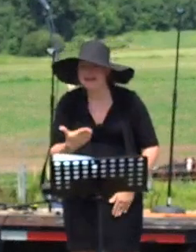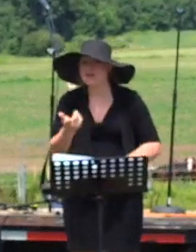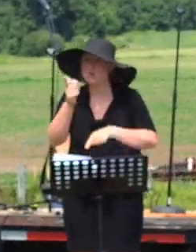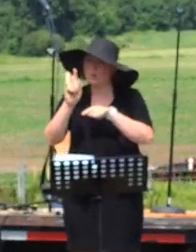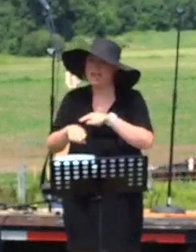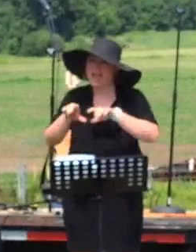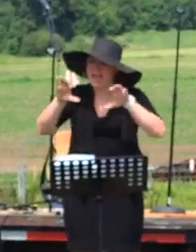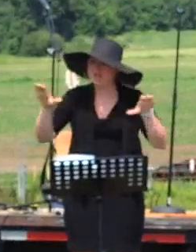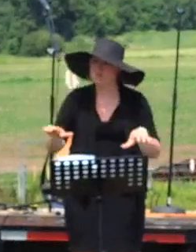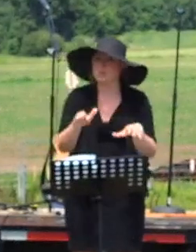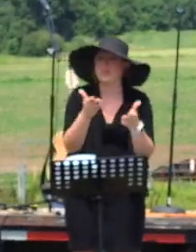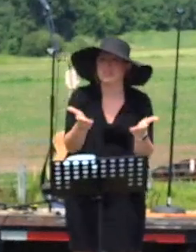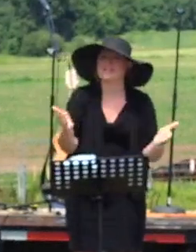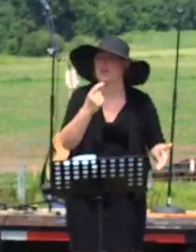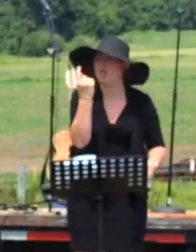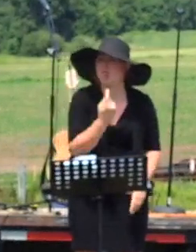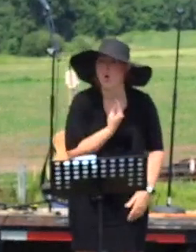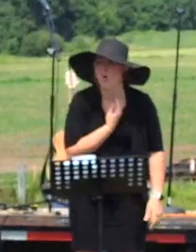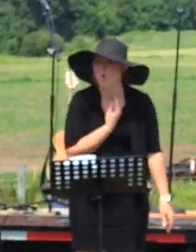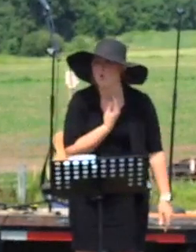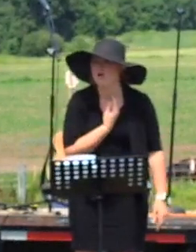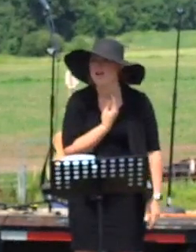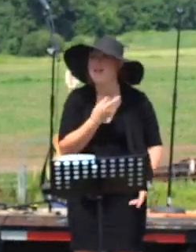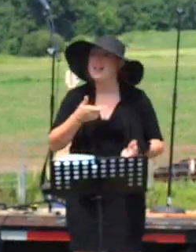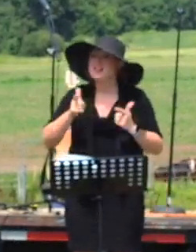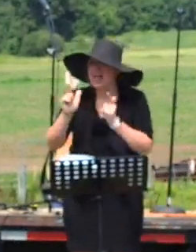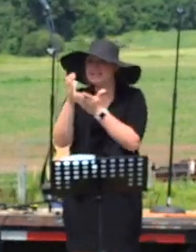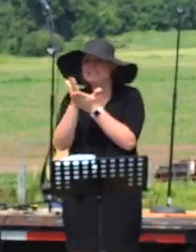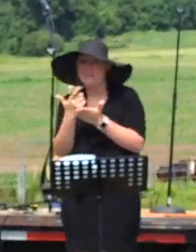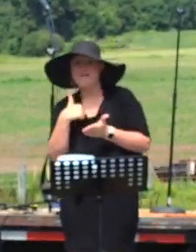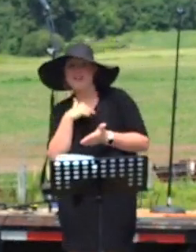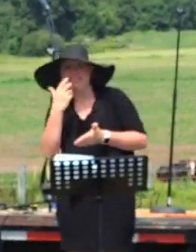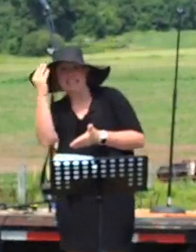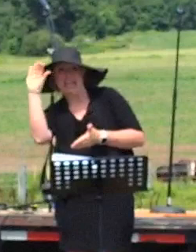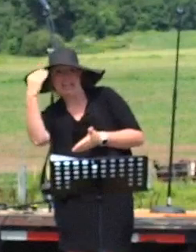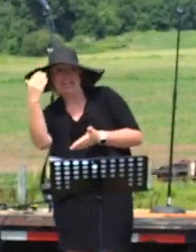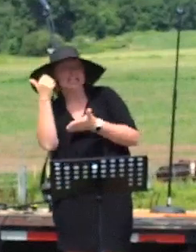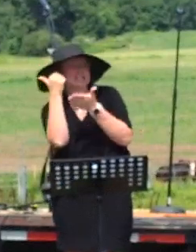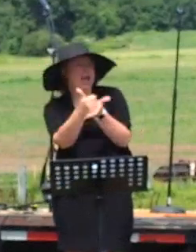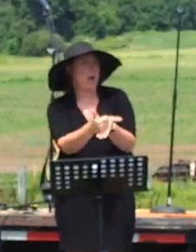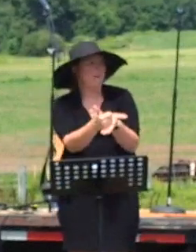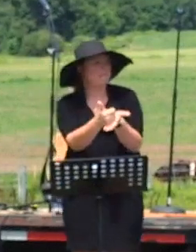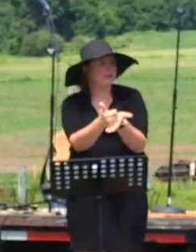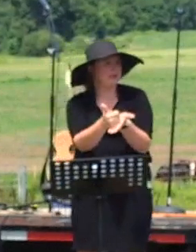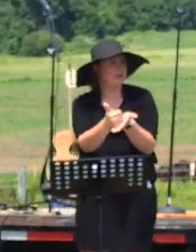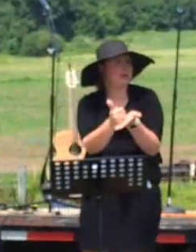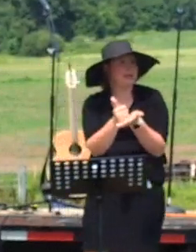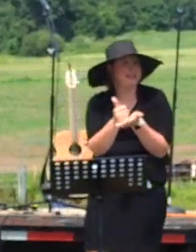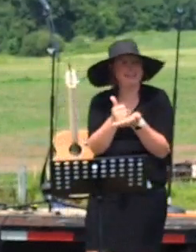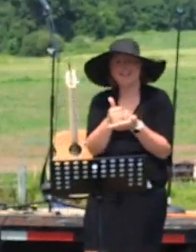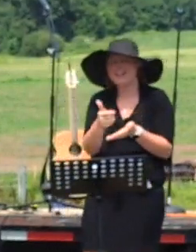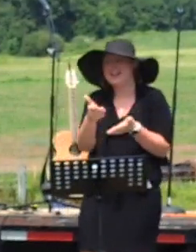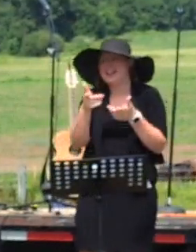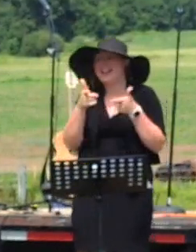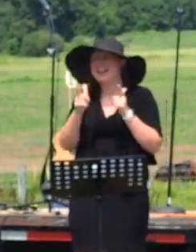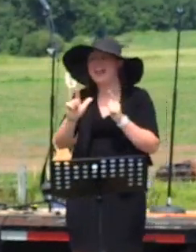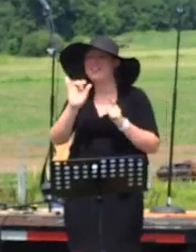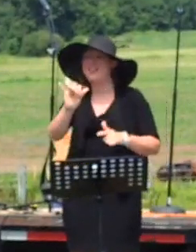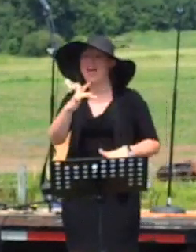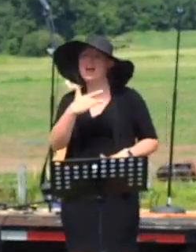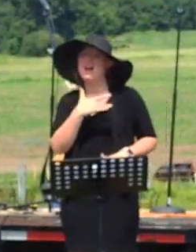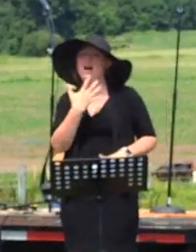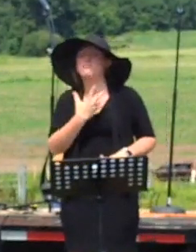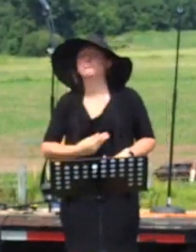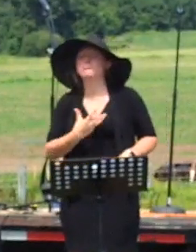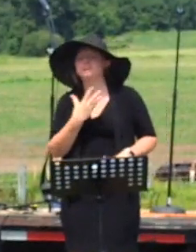yourself. Let some of us idiots help you. We all have to work together. Let that gooey inside